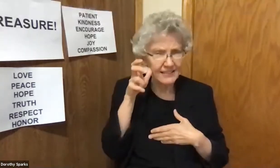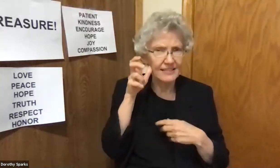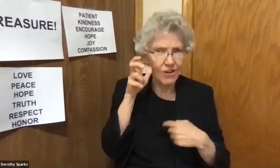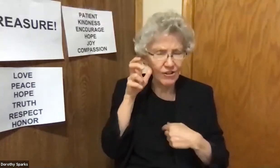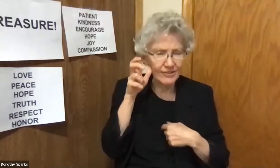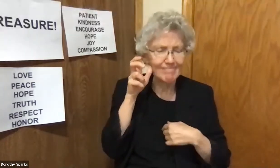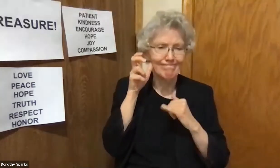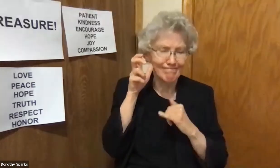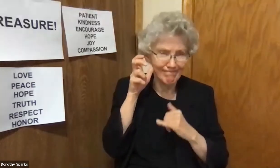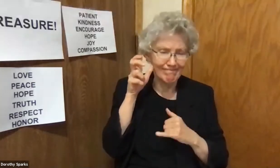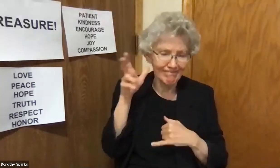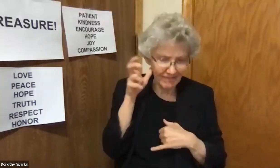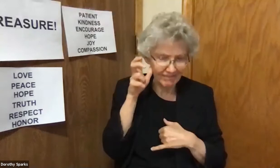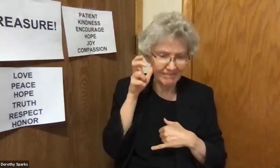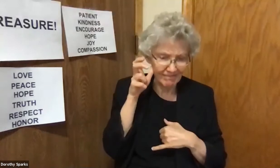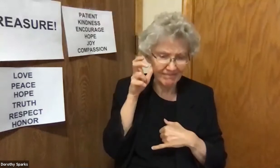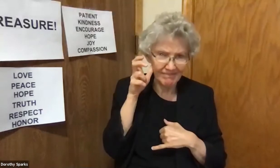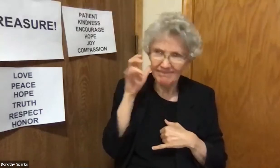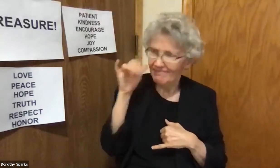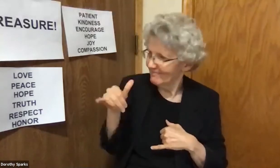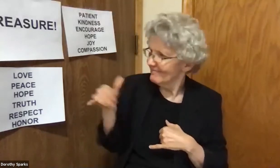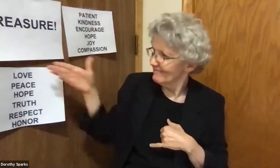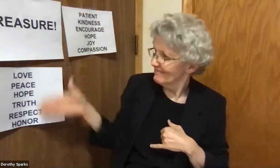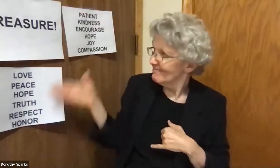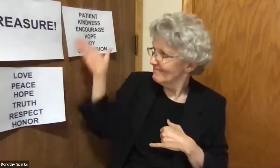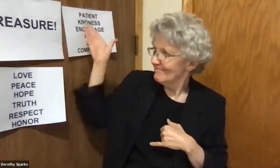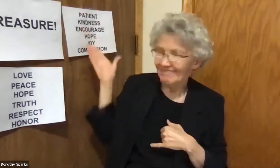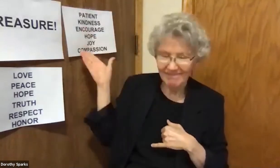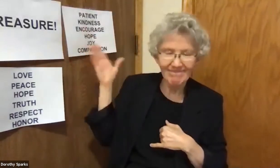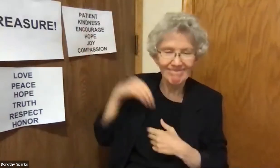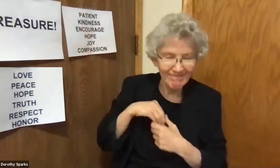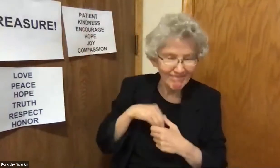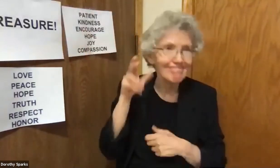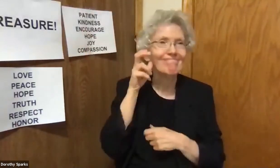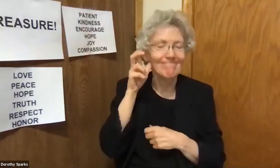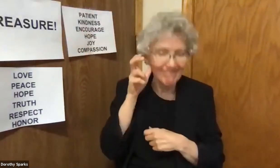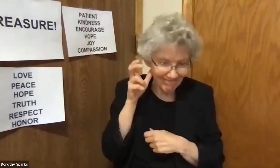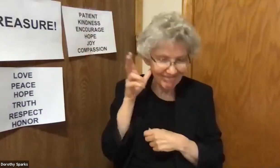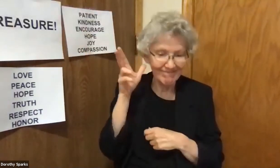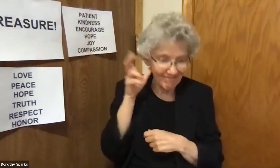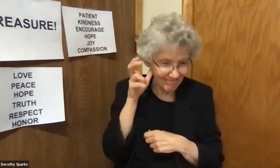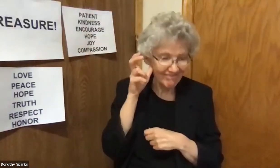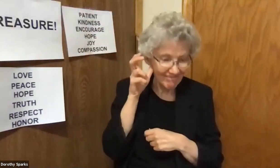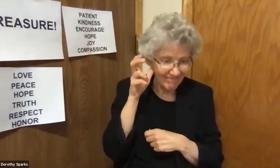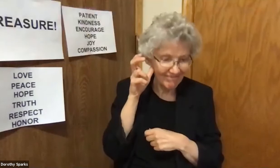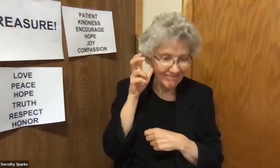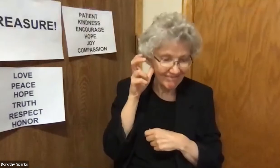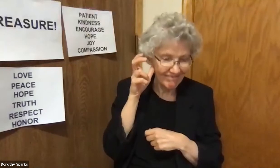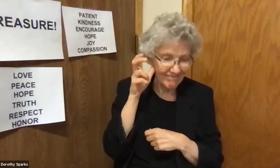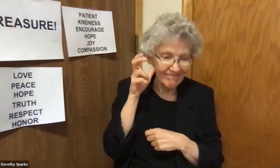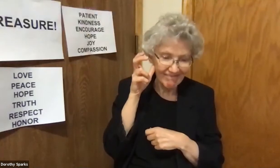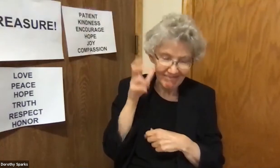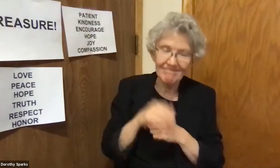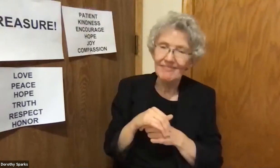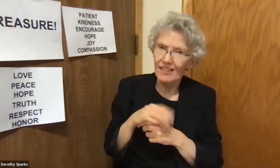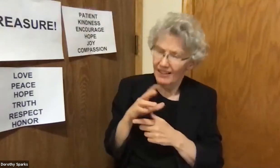And there are other people that do listen and do show love, peace,